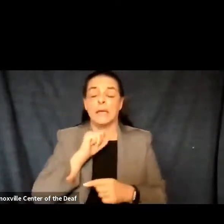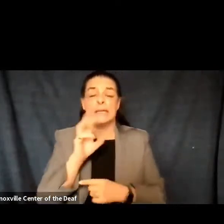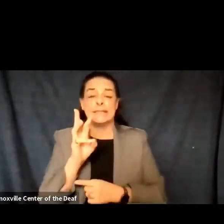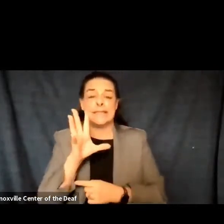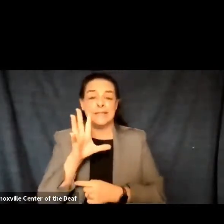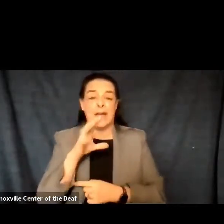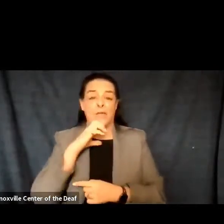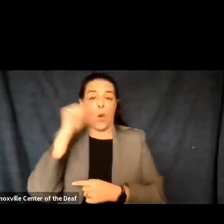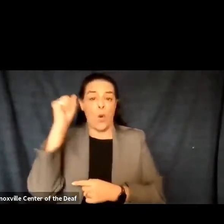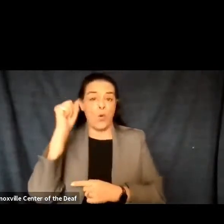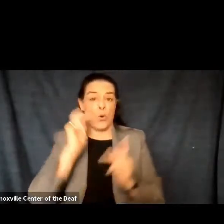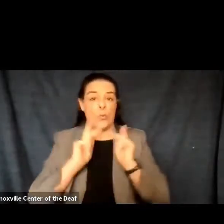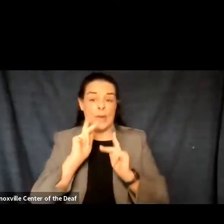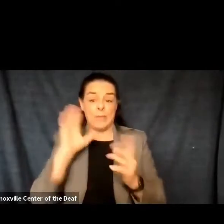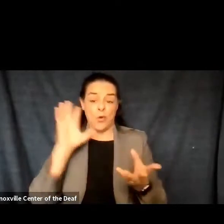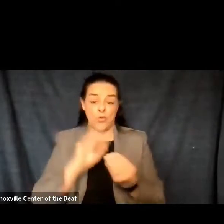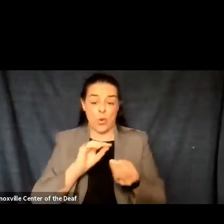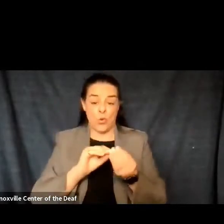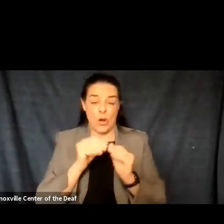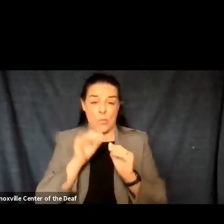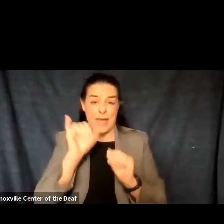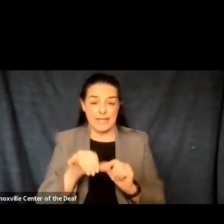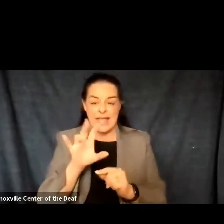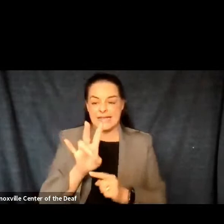crowd, the total number for that is